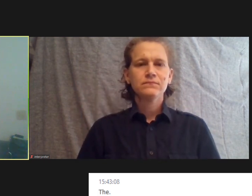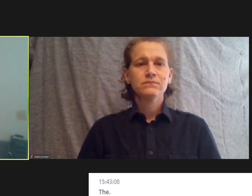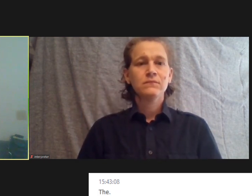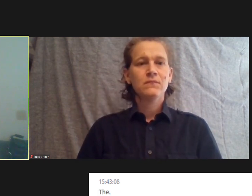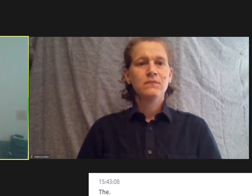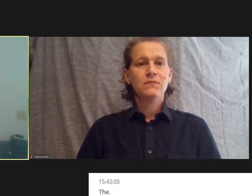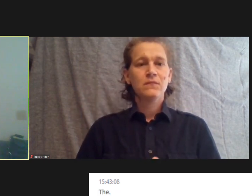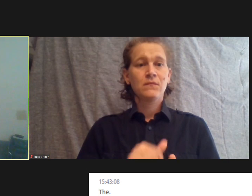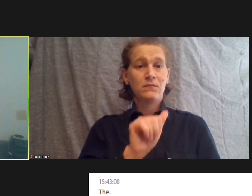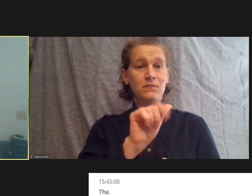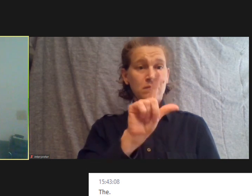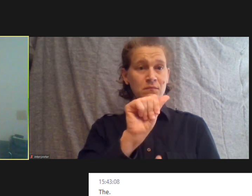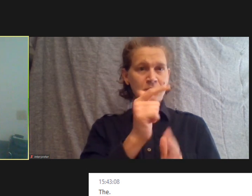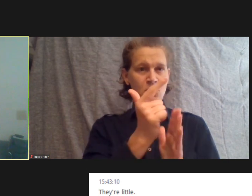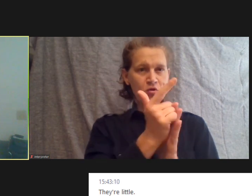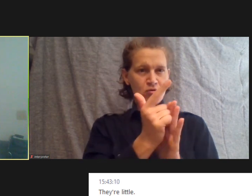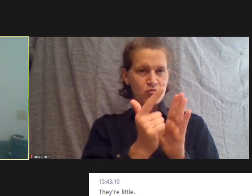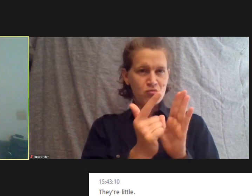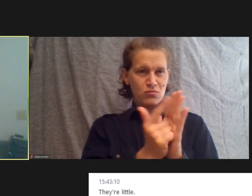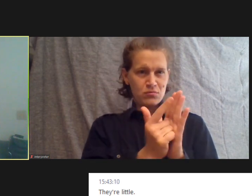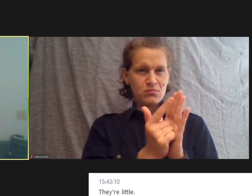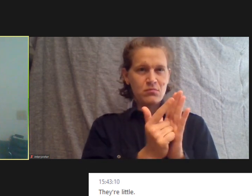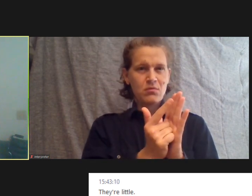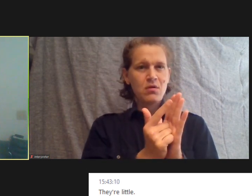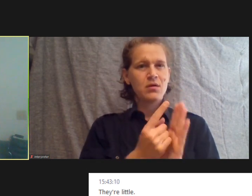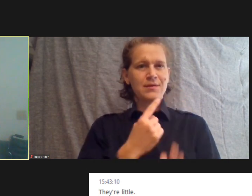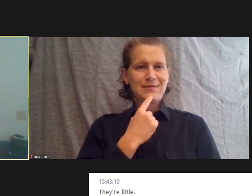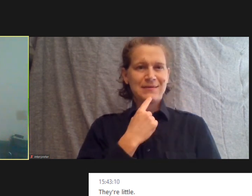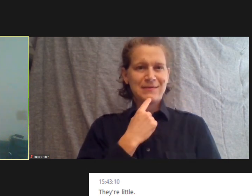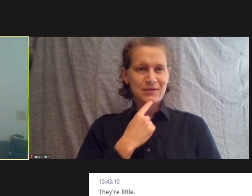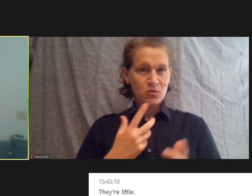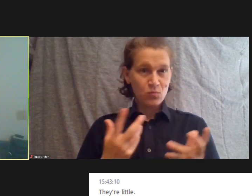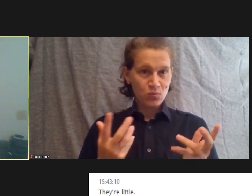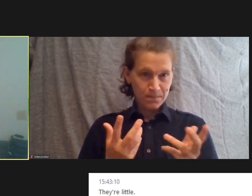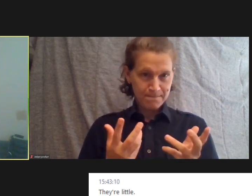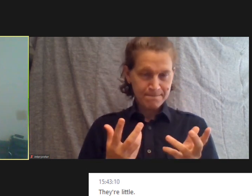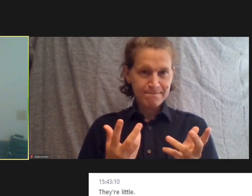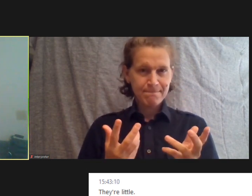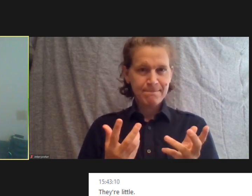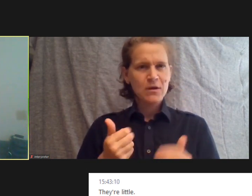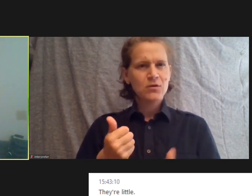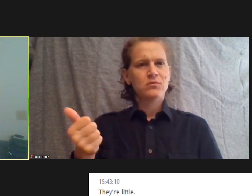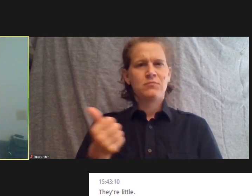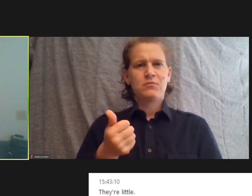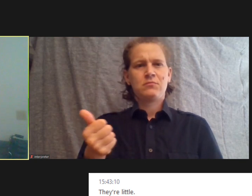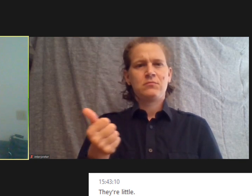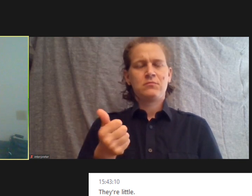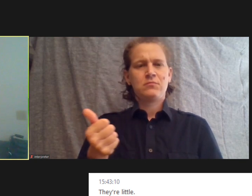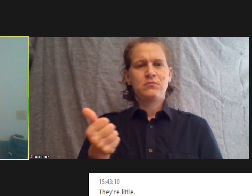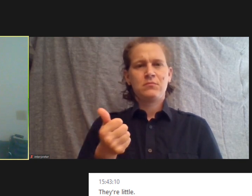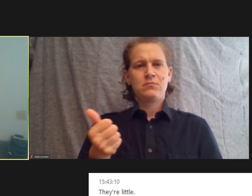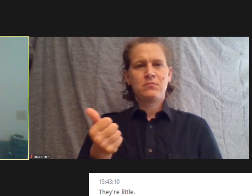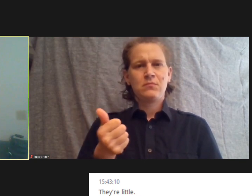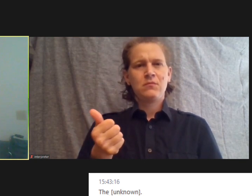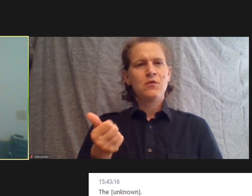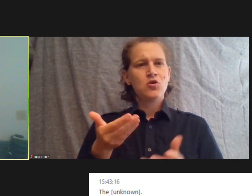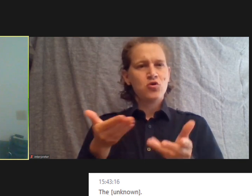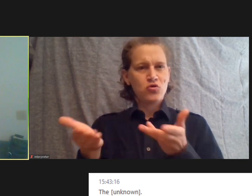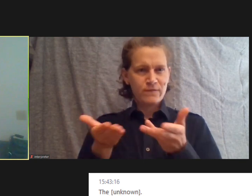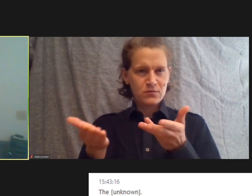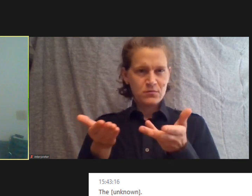law specifies that public transportation services